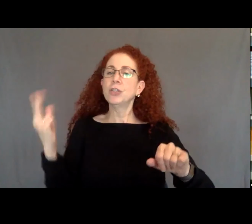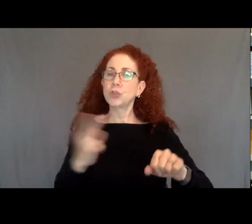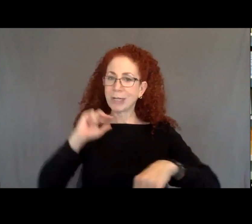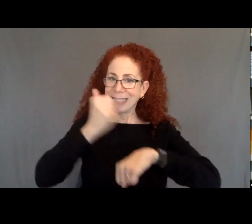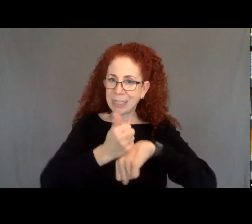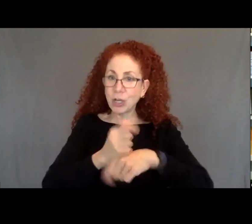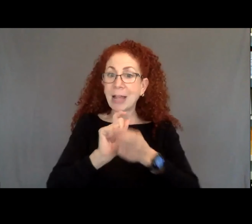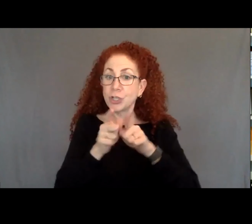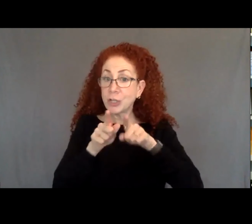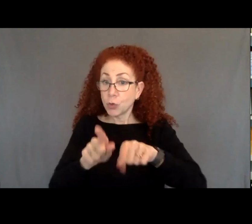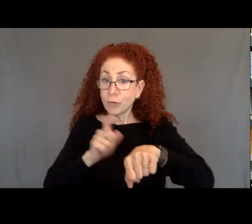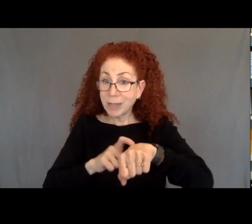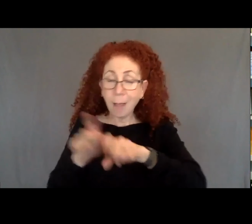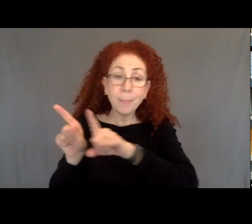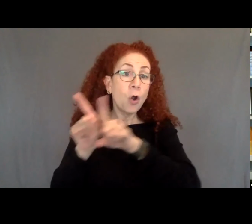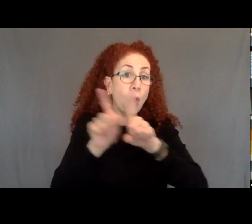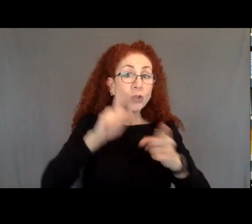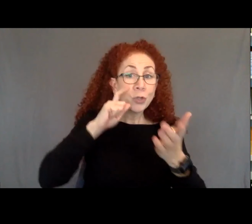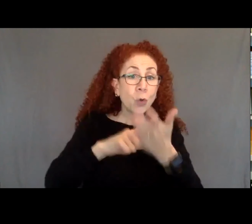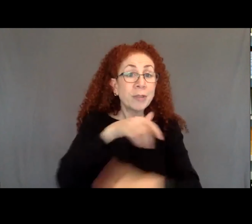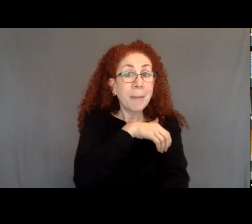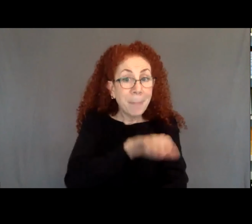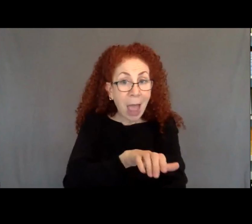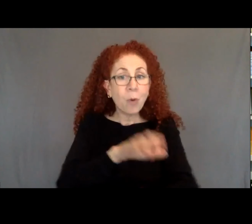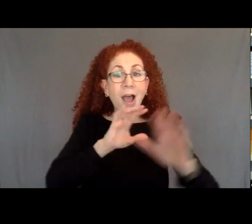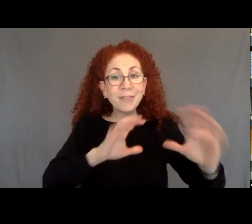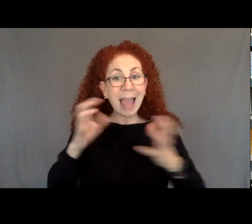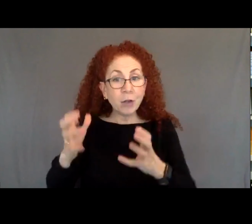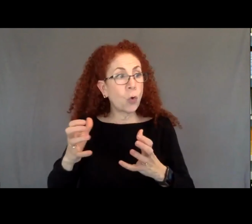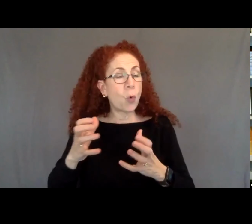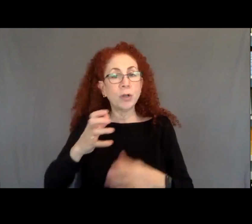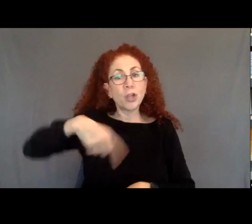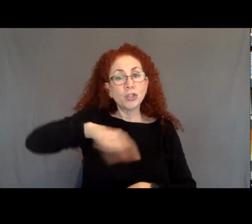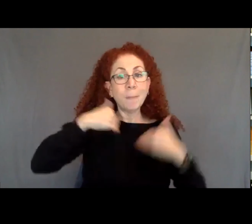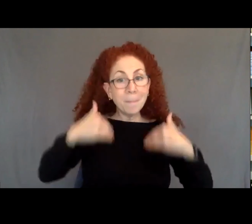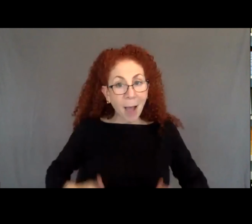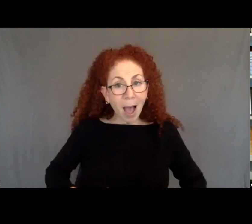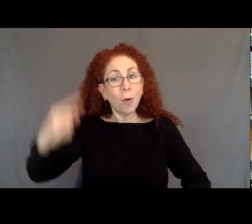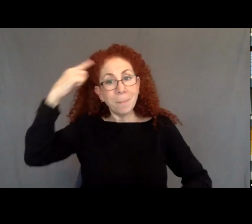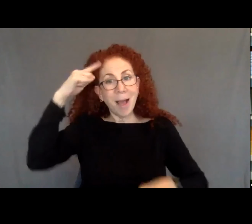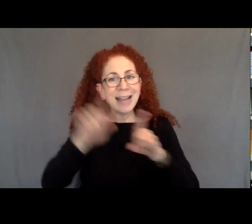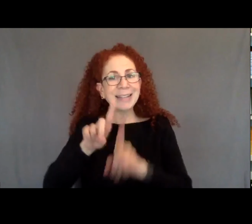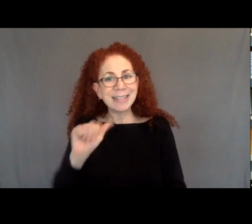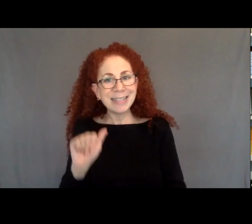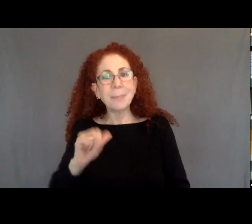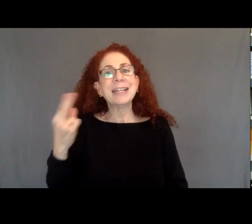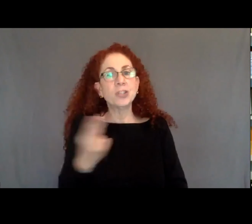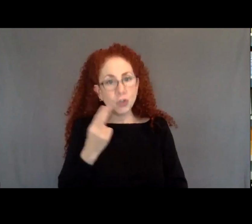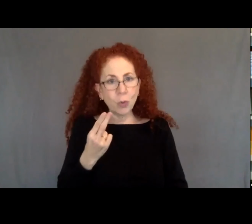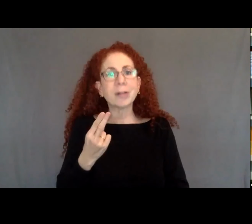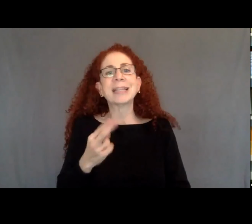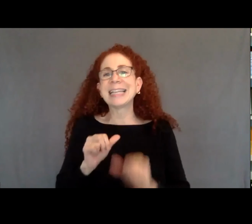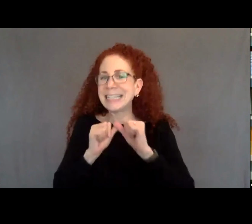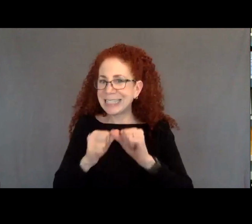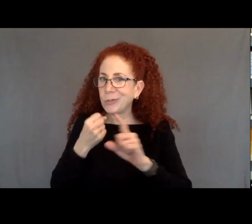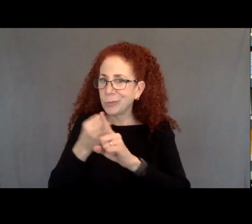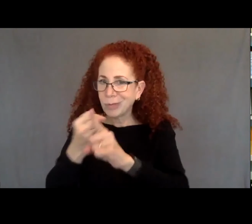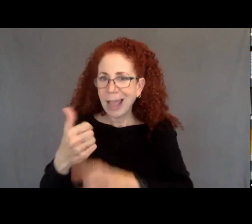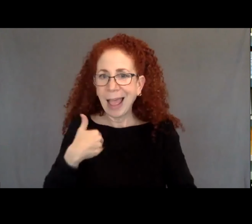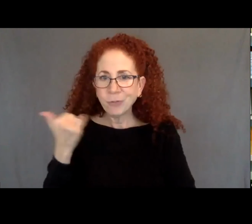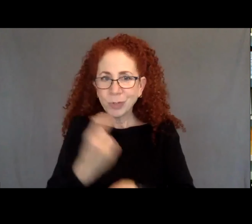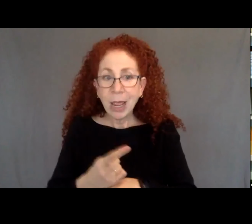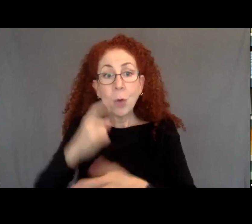over time, but also the power that categorizing a certain body-mind as disabled has had historically and continues to have today. We